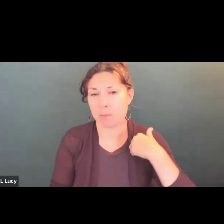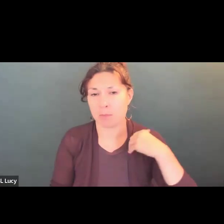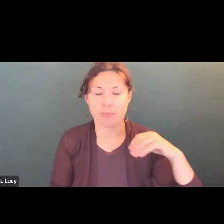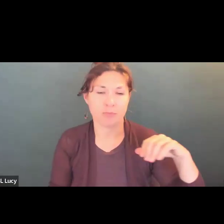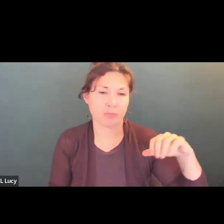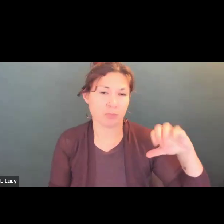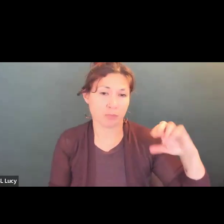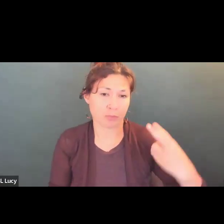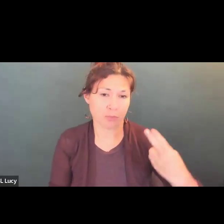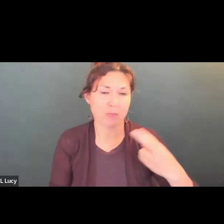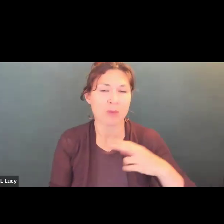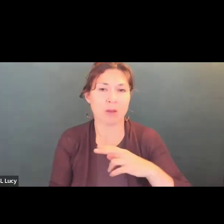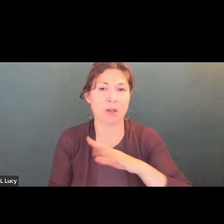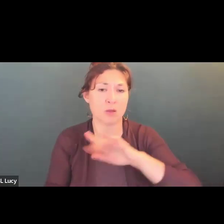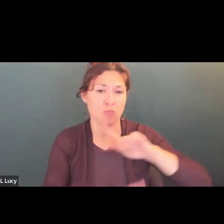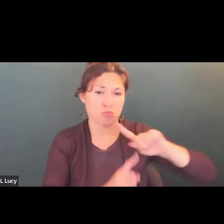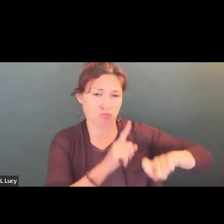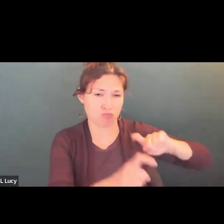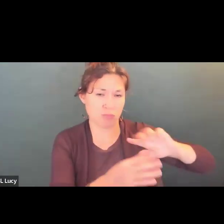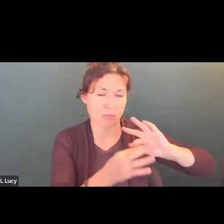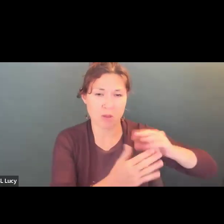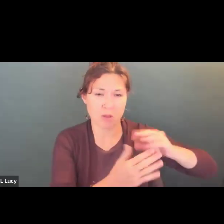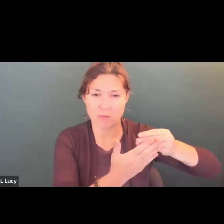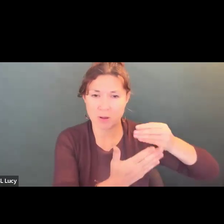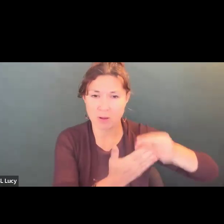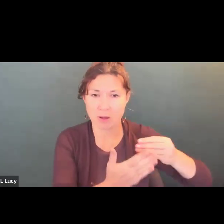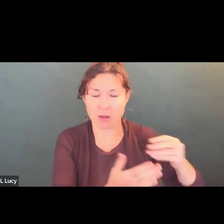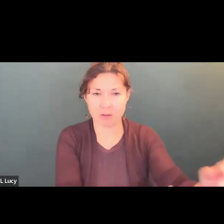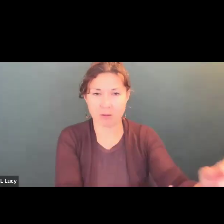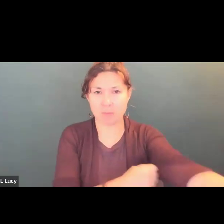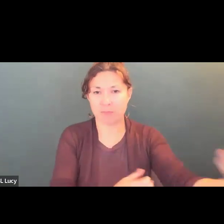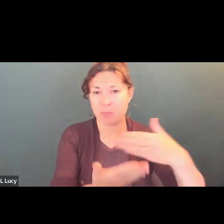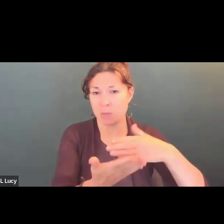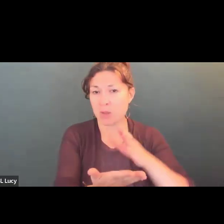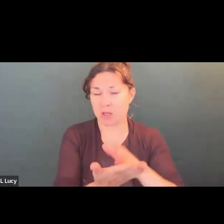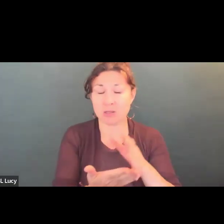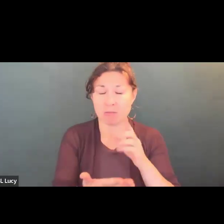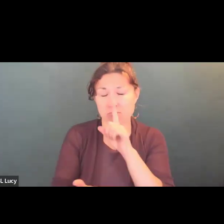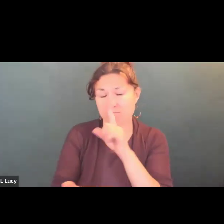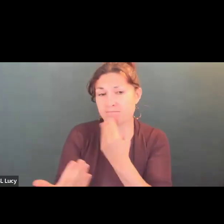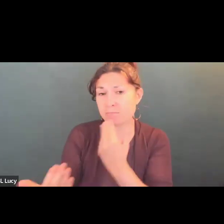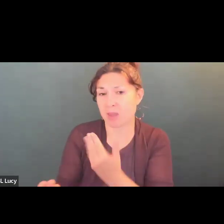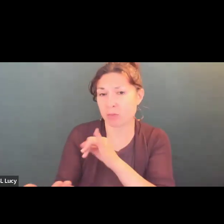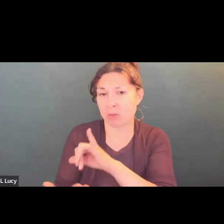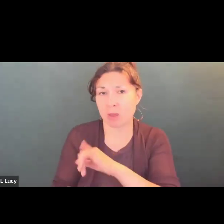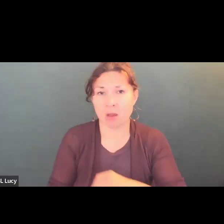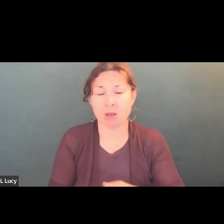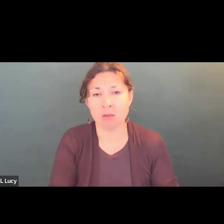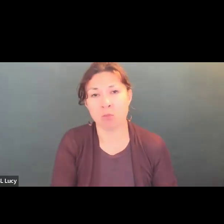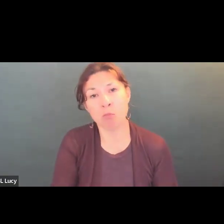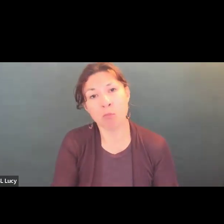regarding the financial aspect of the additional funding, but it may also